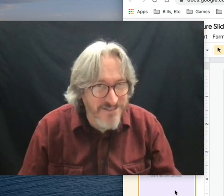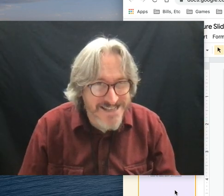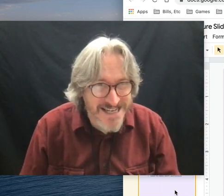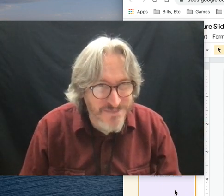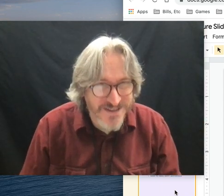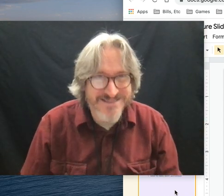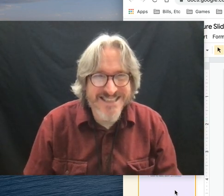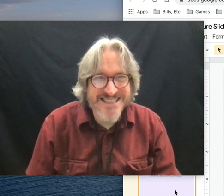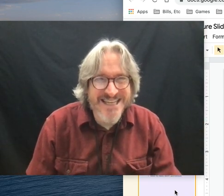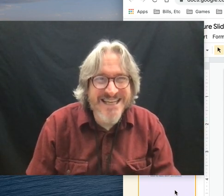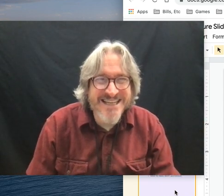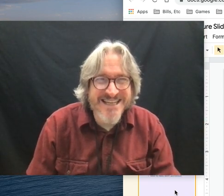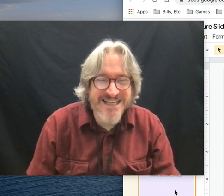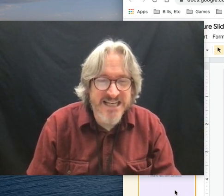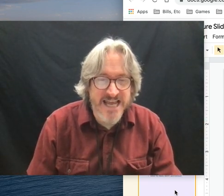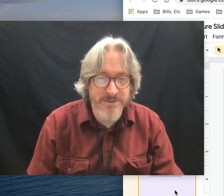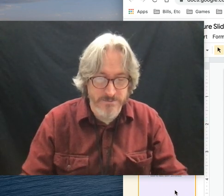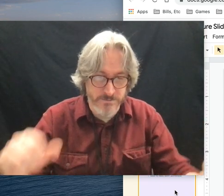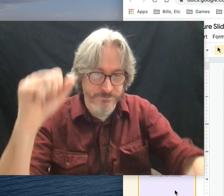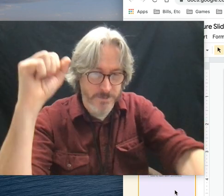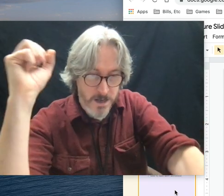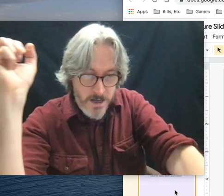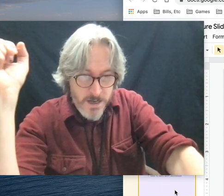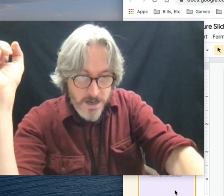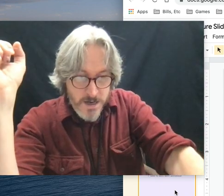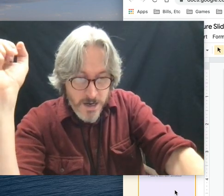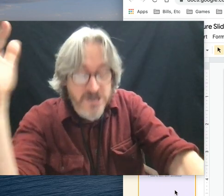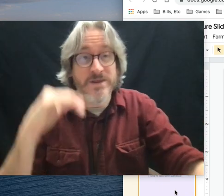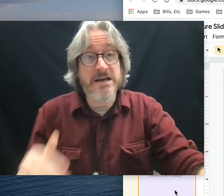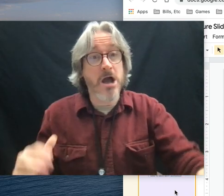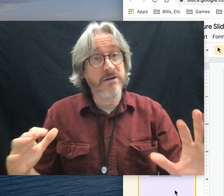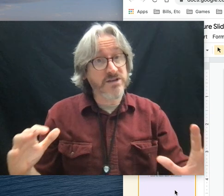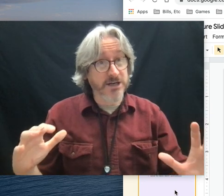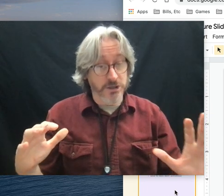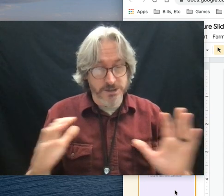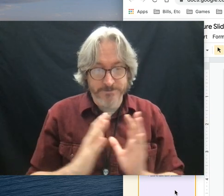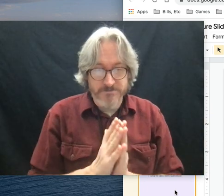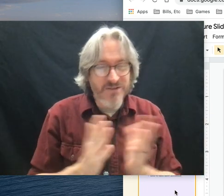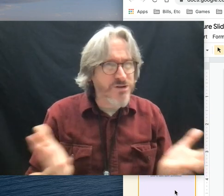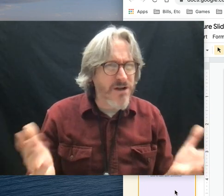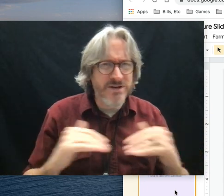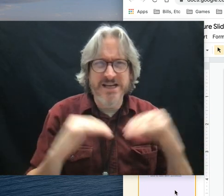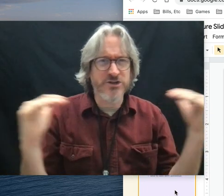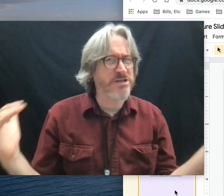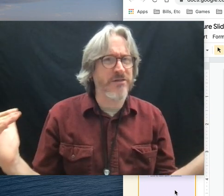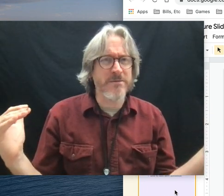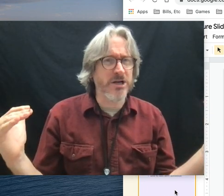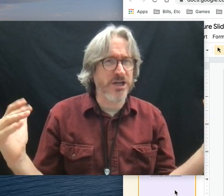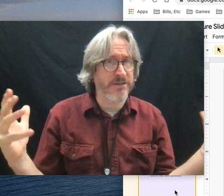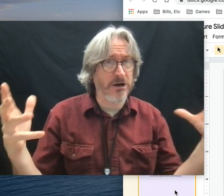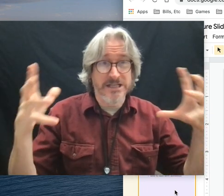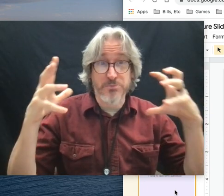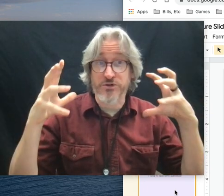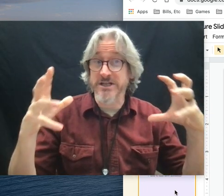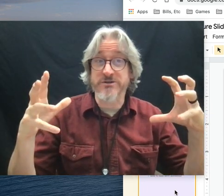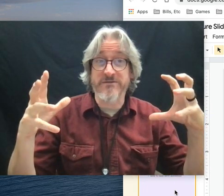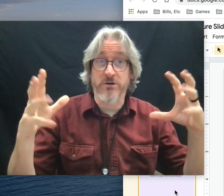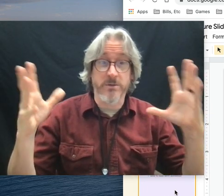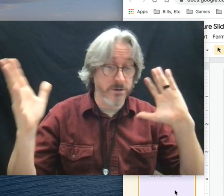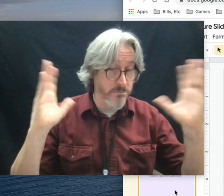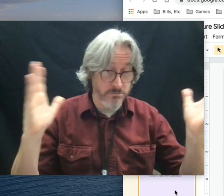I love this textbook. Anyway, so then conversations. First conversation, there's nothing much in there. It's